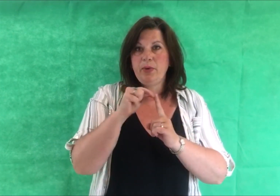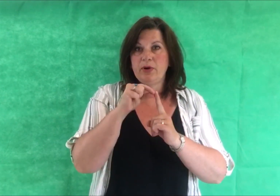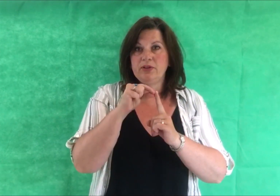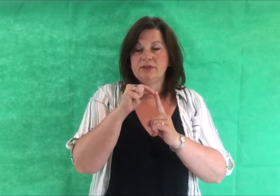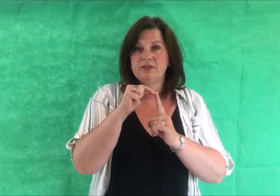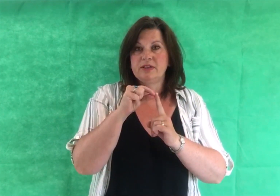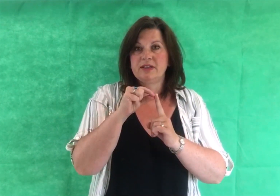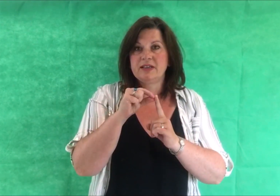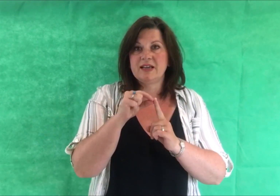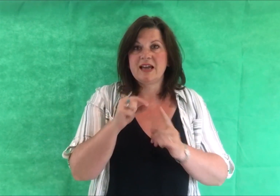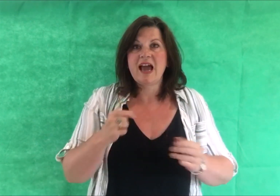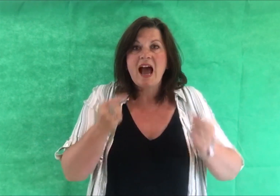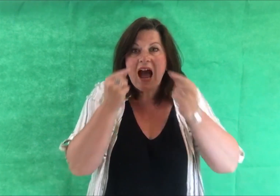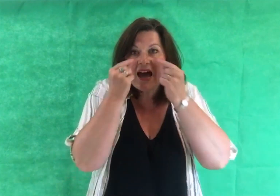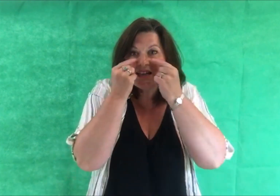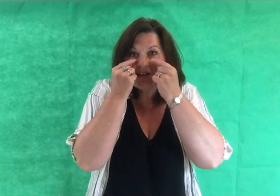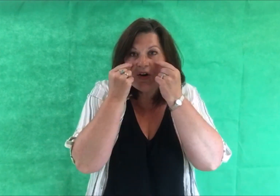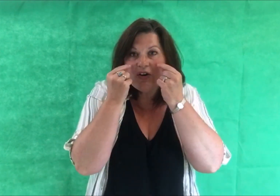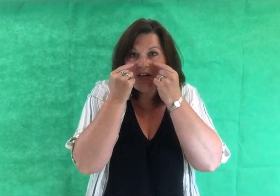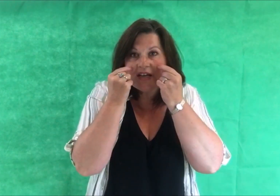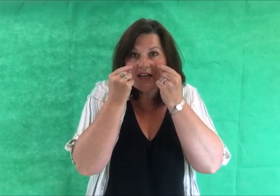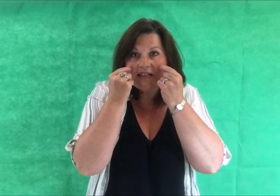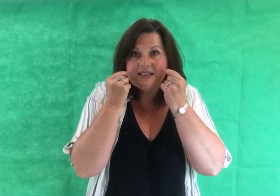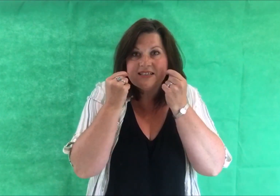purple and onions